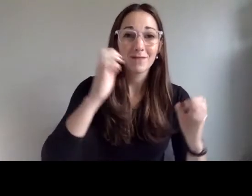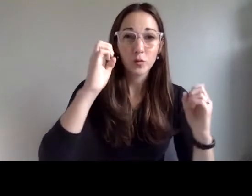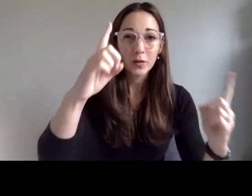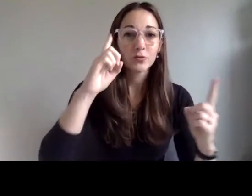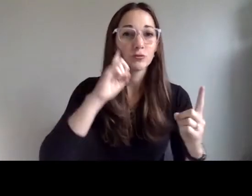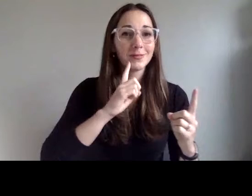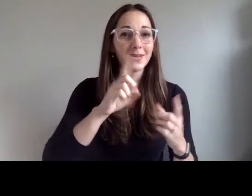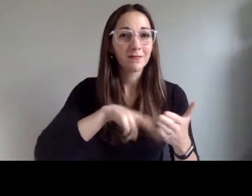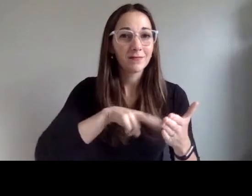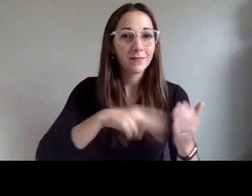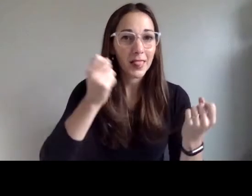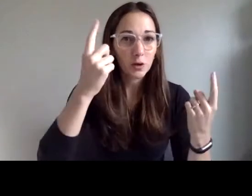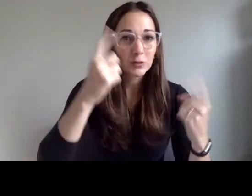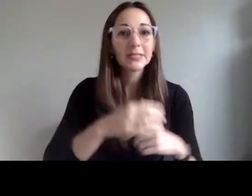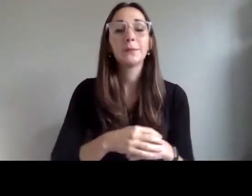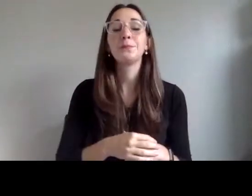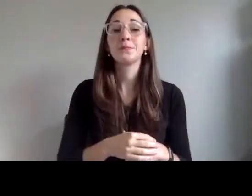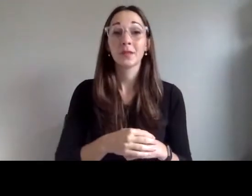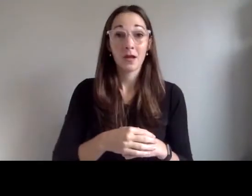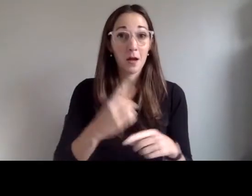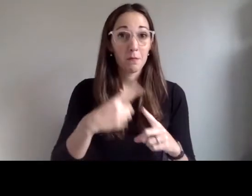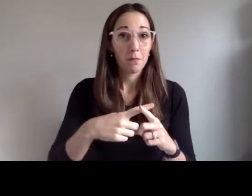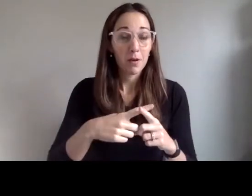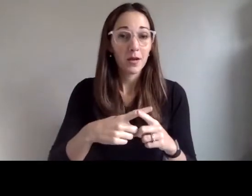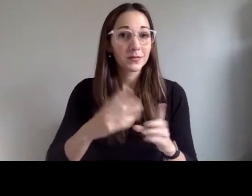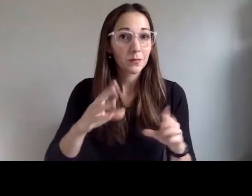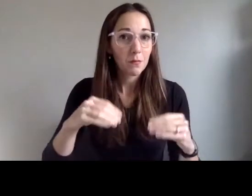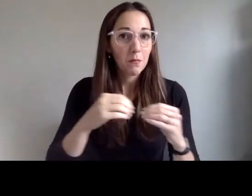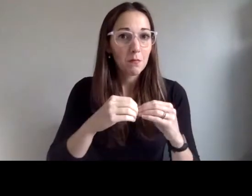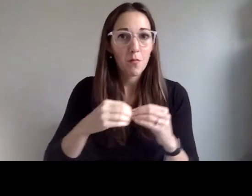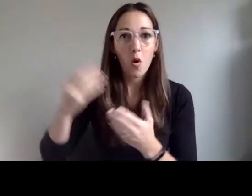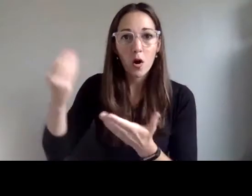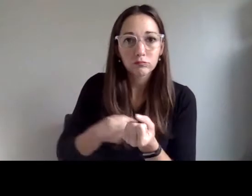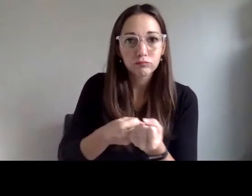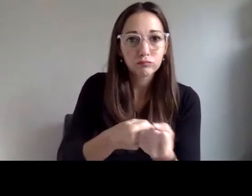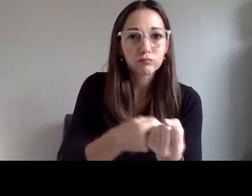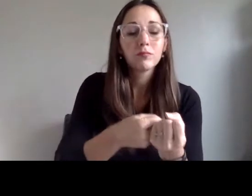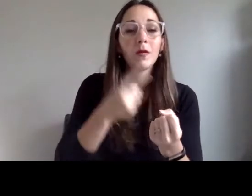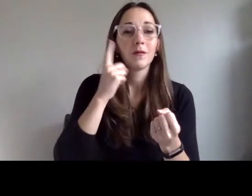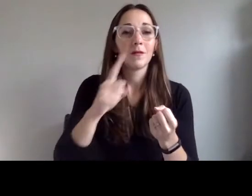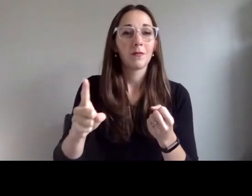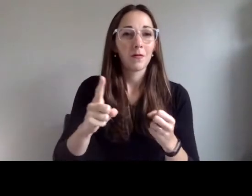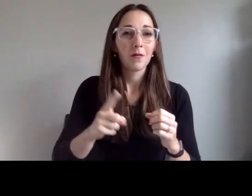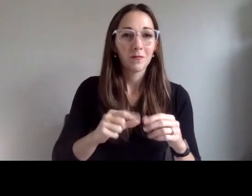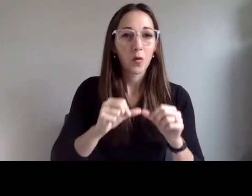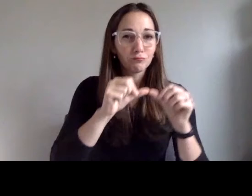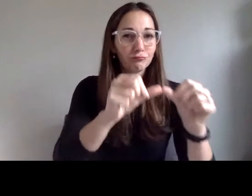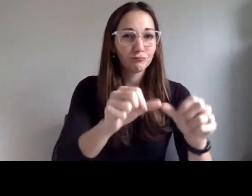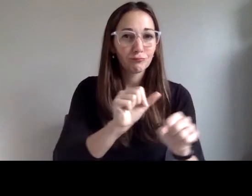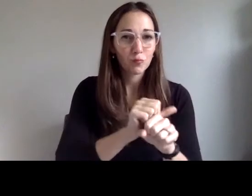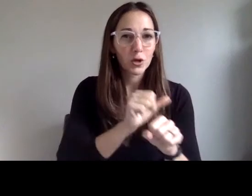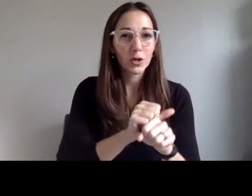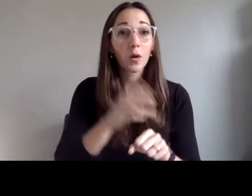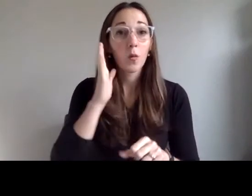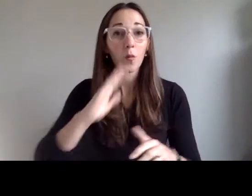literacy, and then the Begin With Books follow-on for that to allow us to create more content for it. We worked with a development partner,